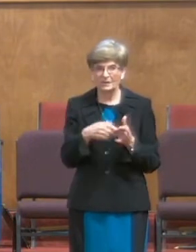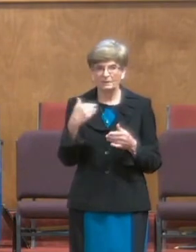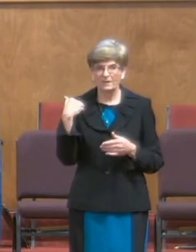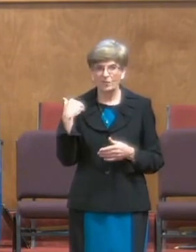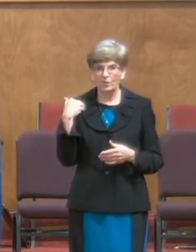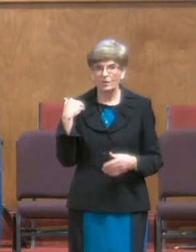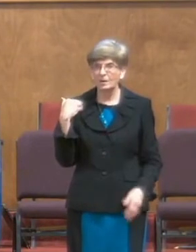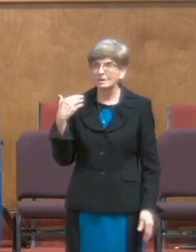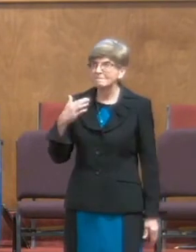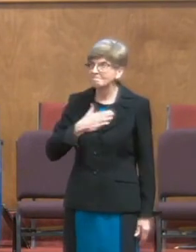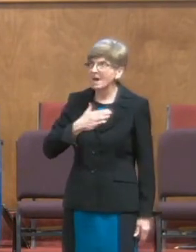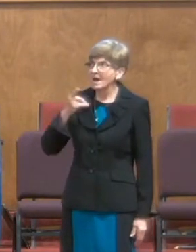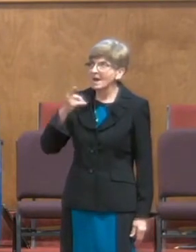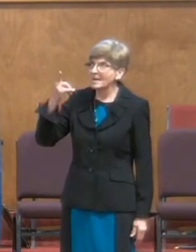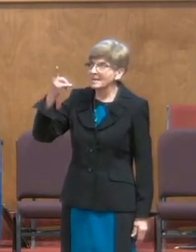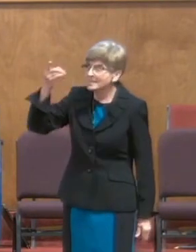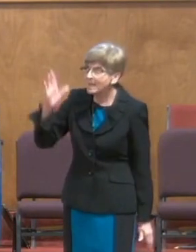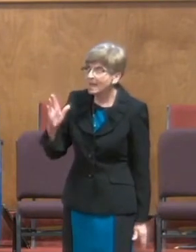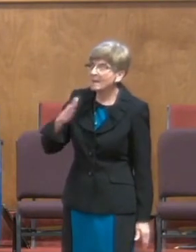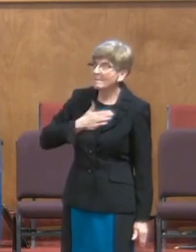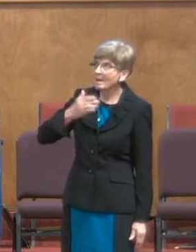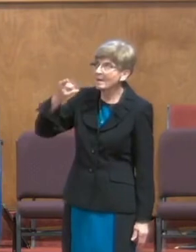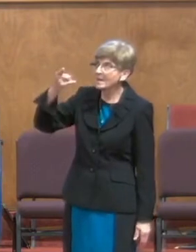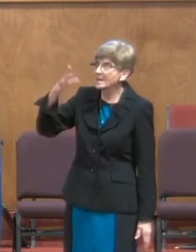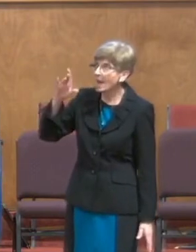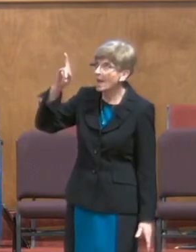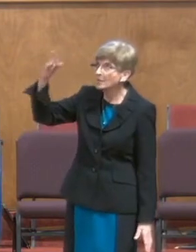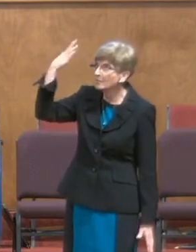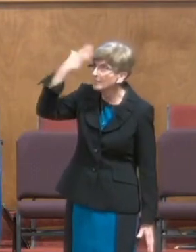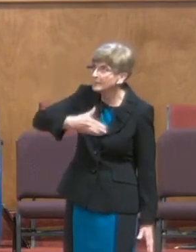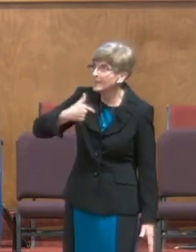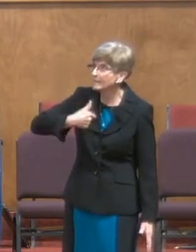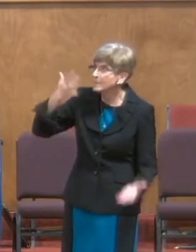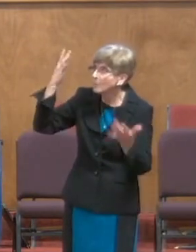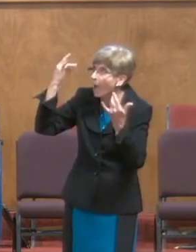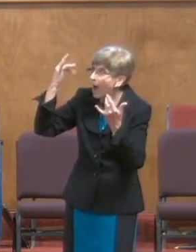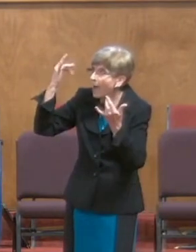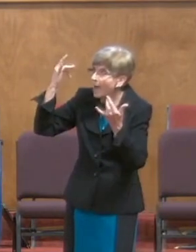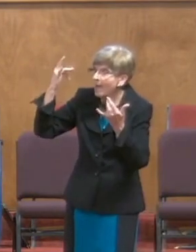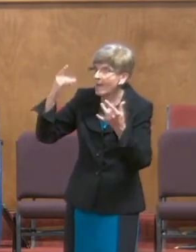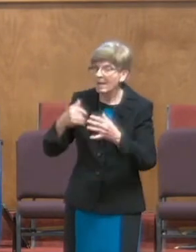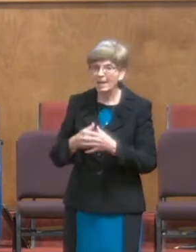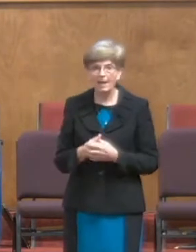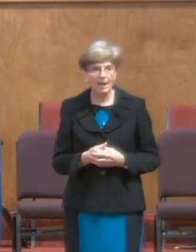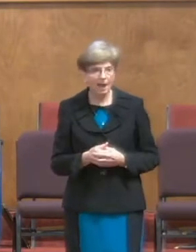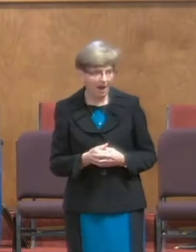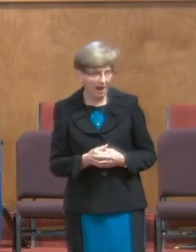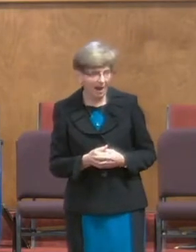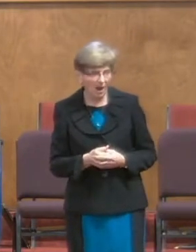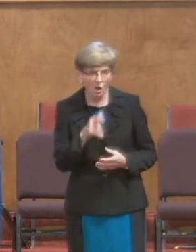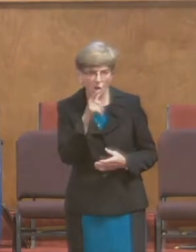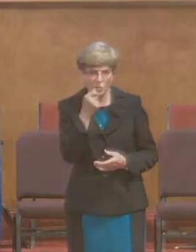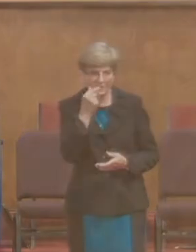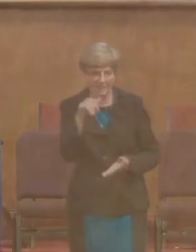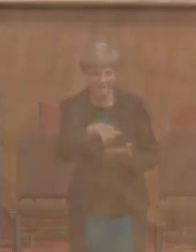my God. Why have you forsaken me? That sound familiar to anybody else?